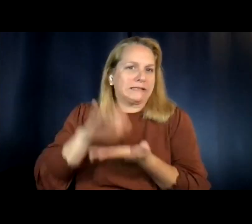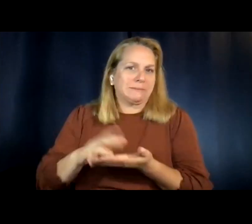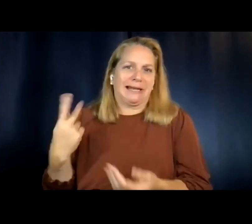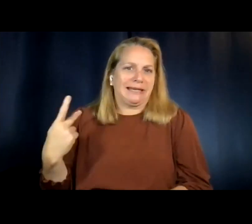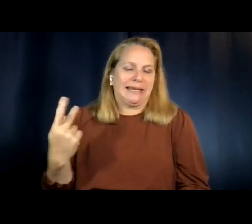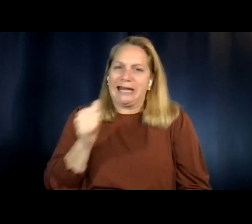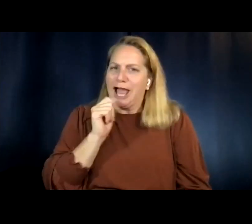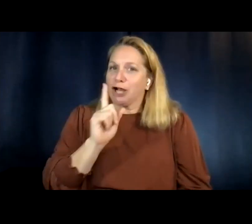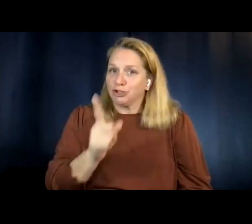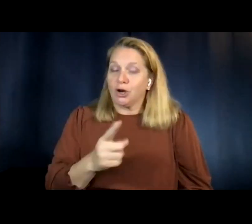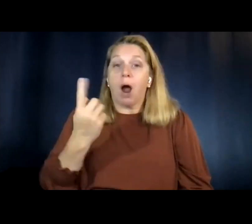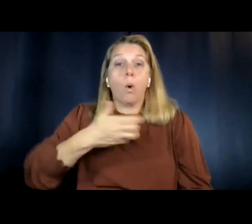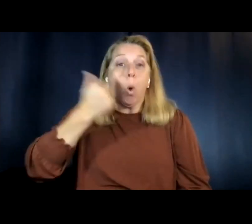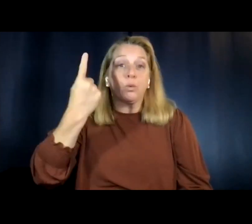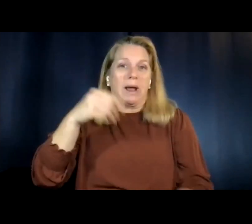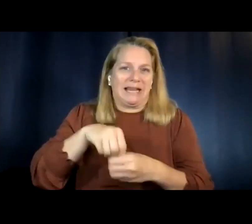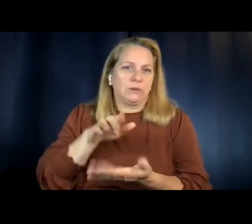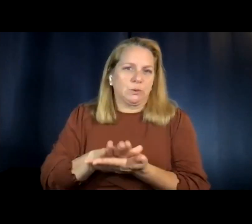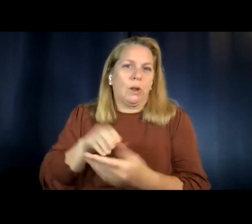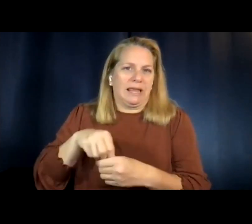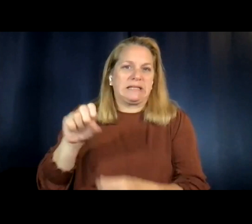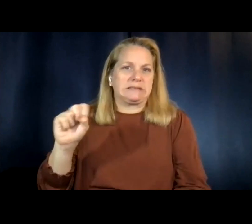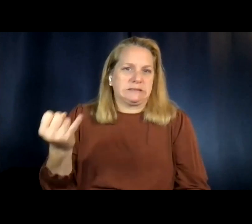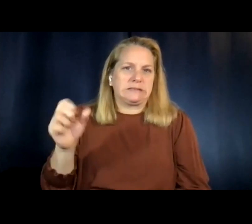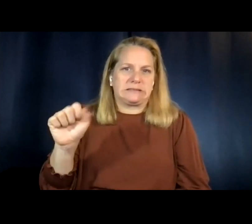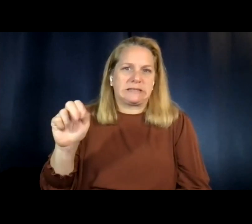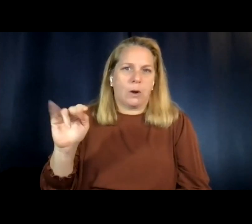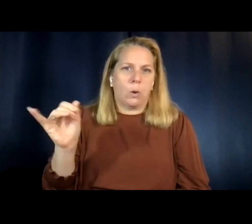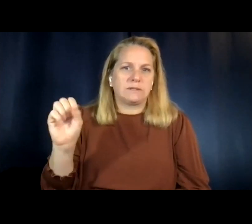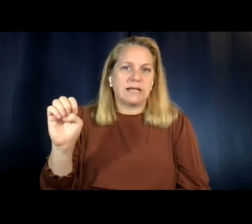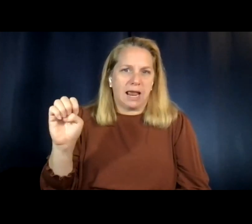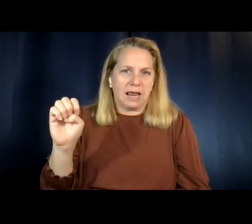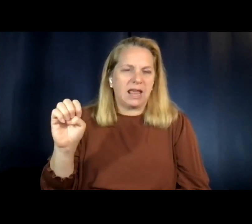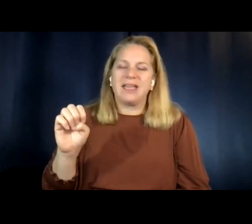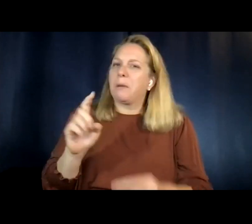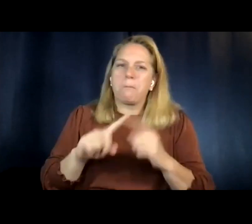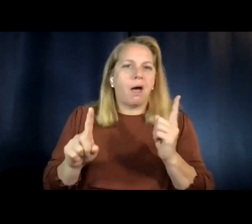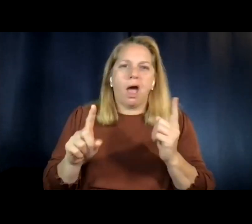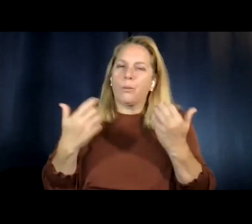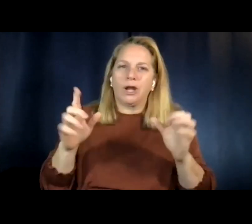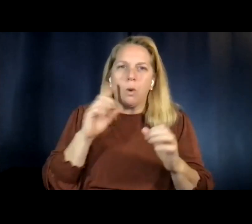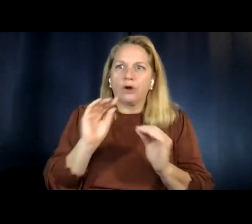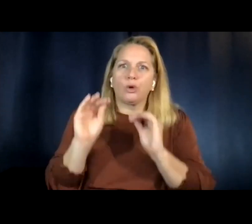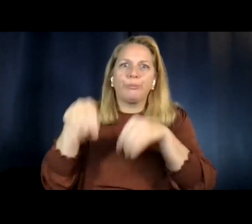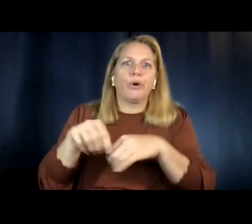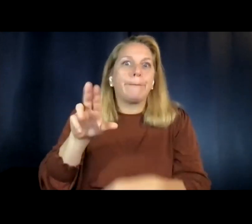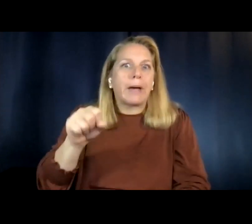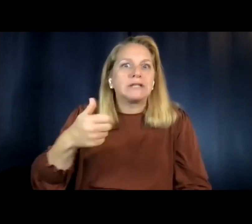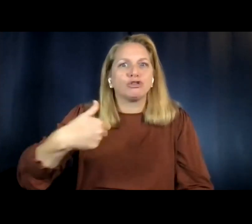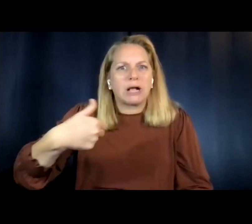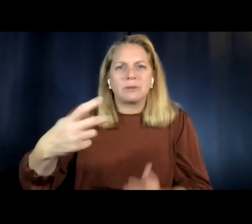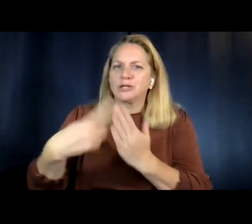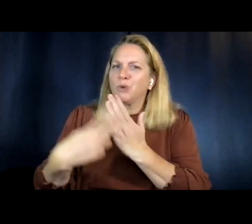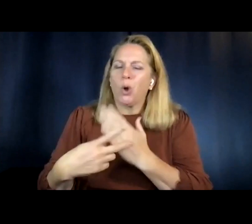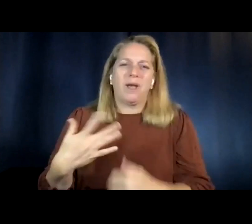one is in school in San Jose. But we did not want to put her in a transportation program. We felt more comfortable being that